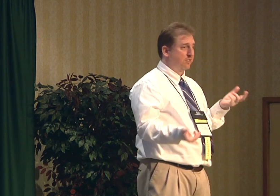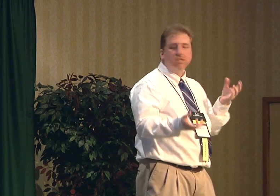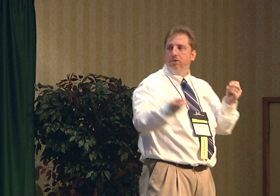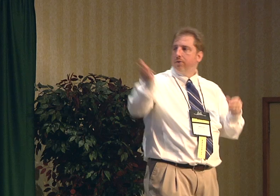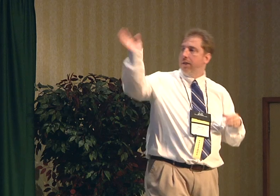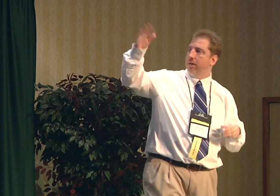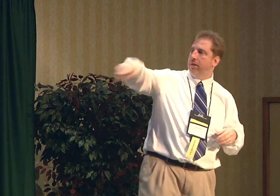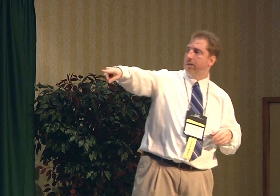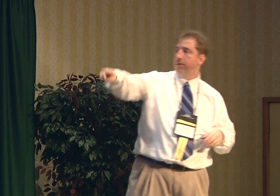They're also at risk.